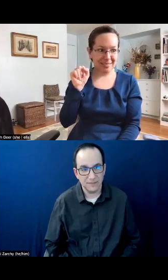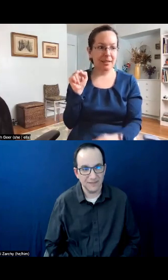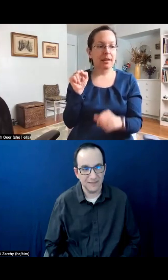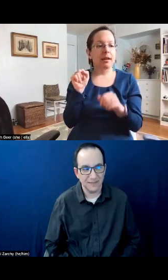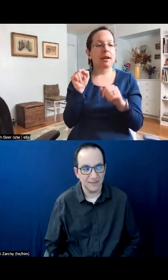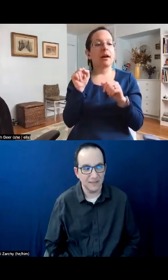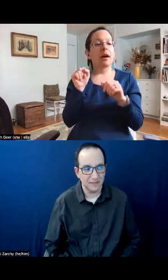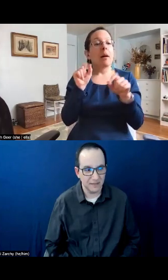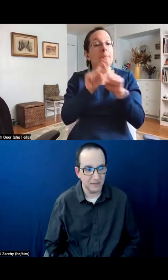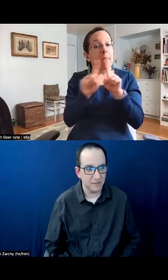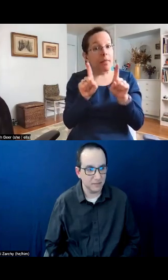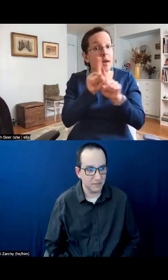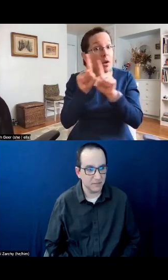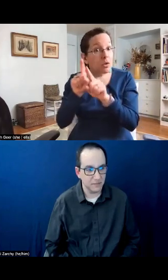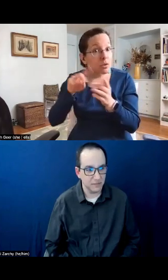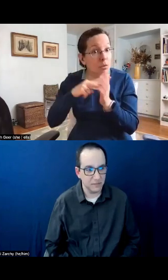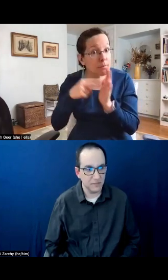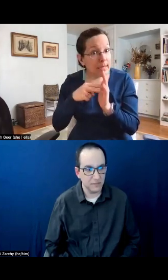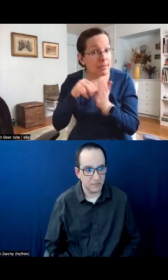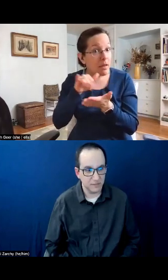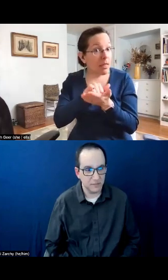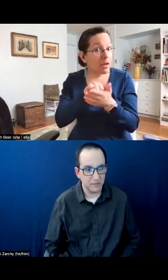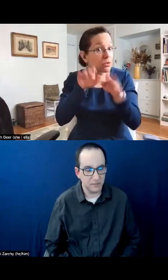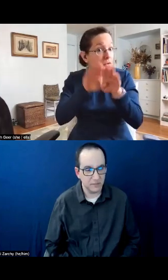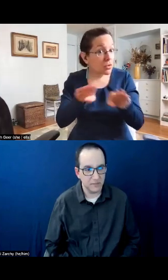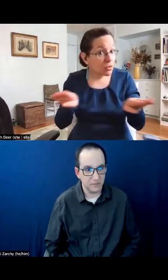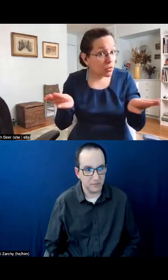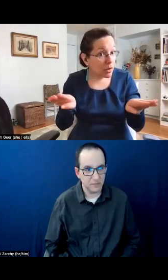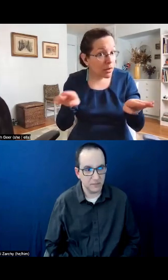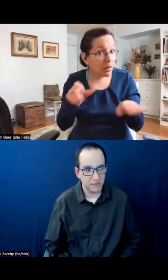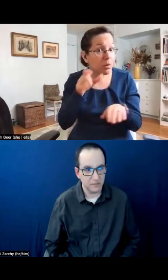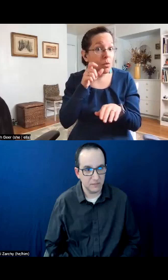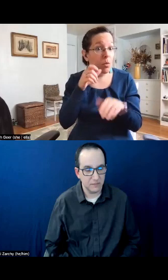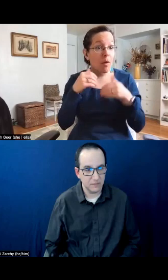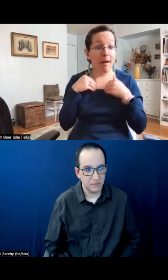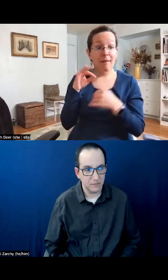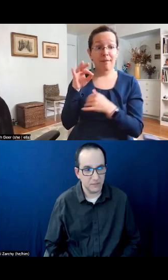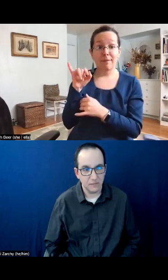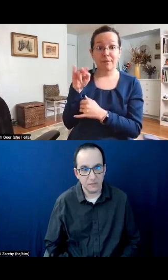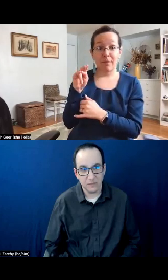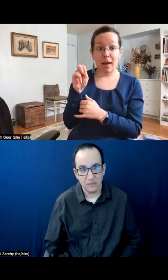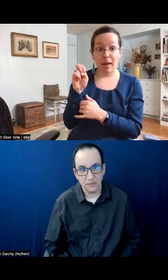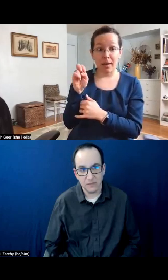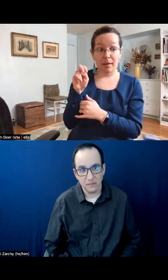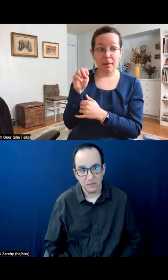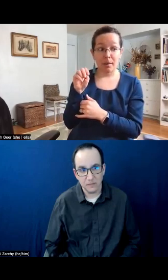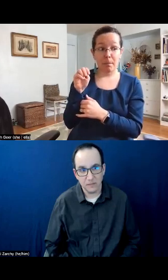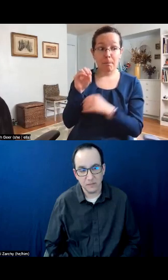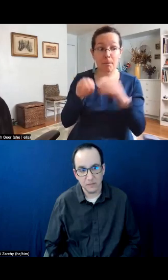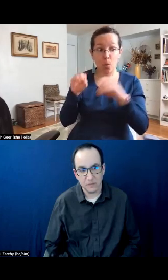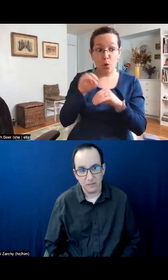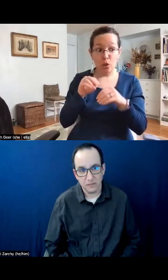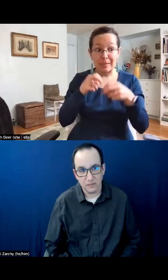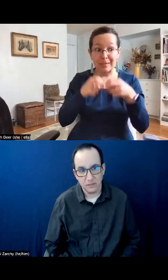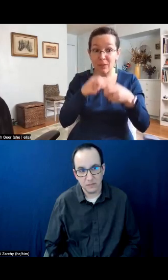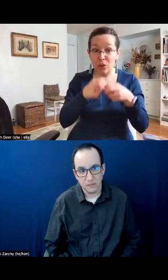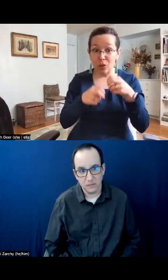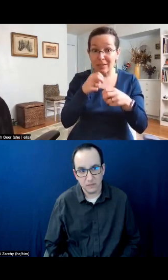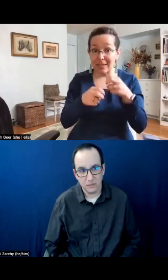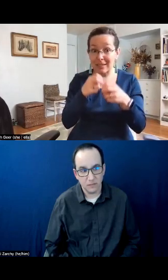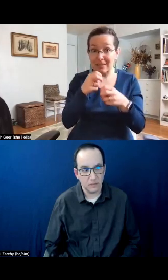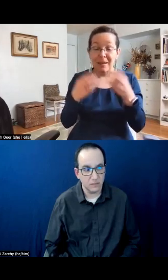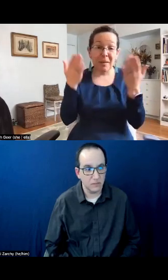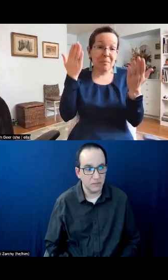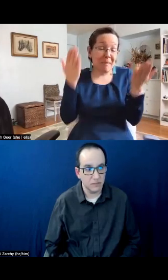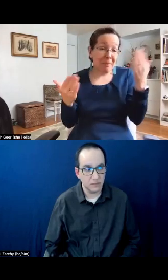to articulate or move our large articulators than it would for these smaller ones in an oral language.